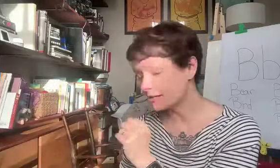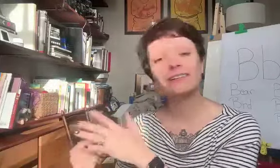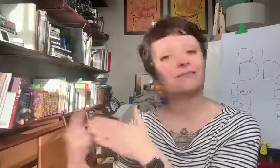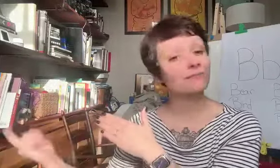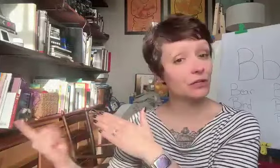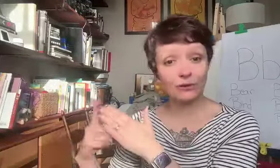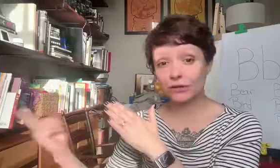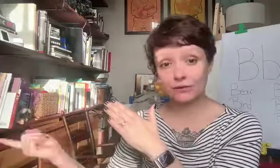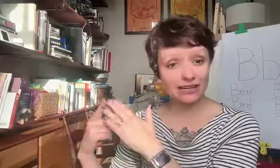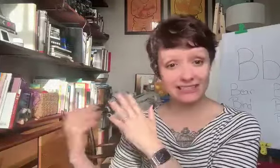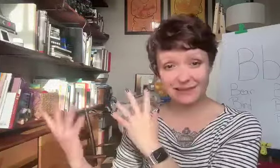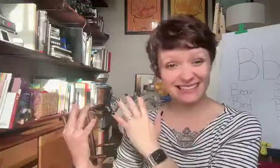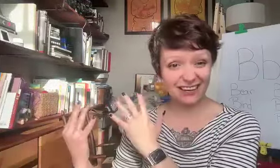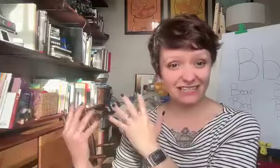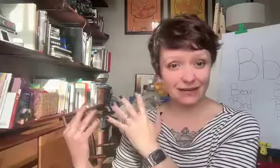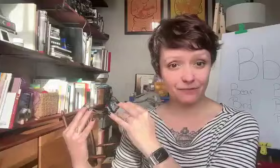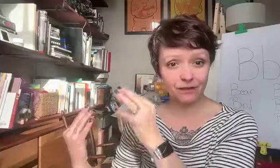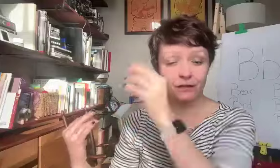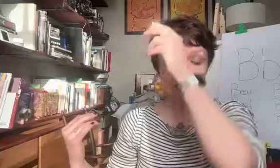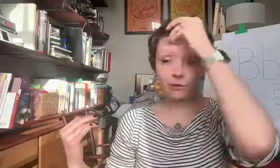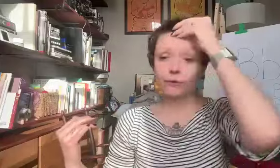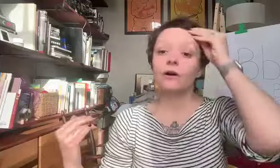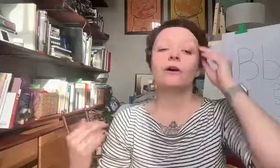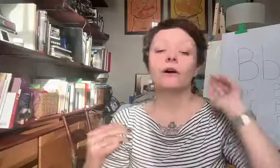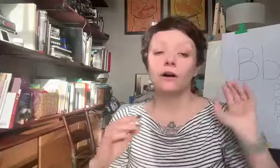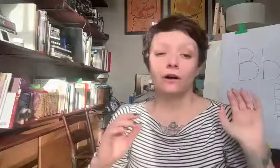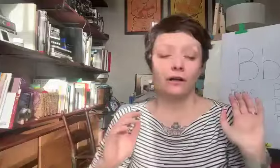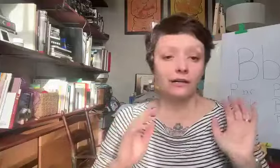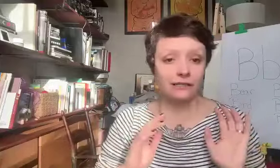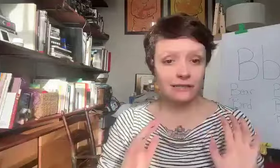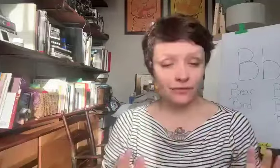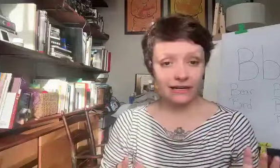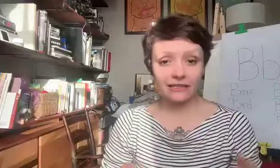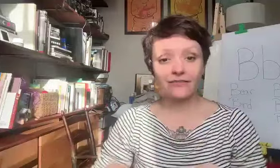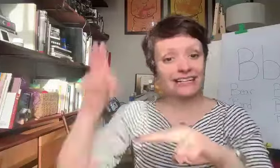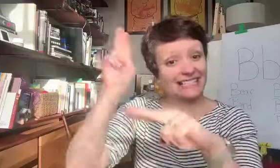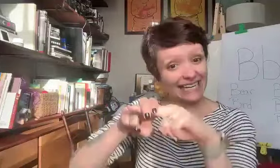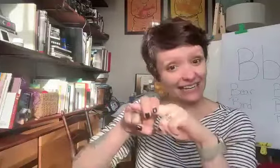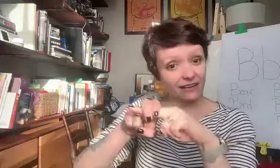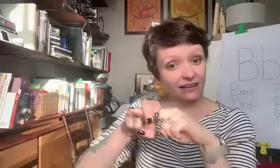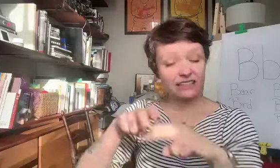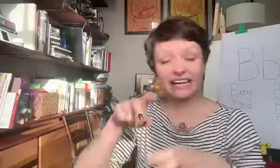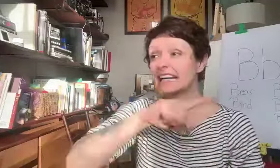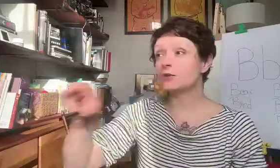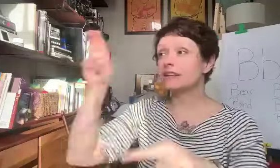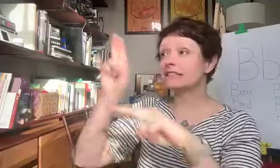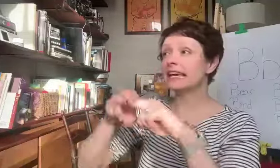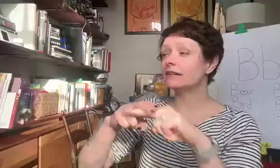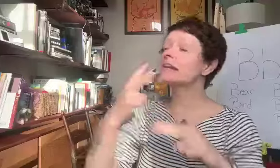much. You were talking to them the entire time. So, simple things of like sitting, like I need you all to sit and